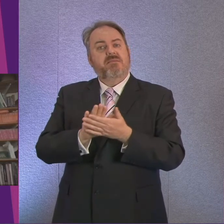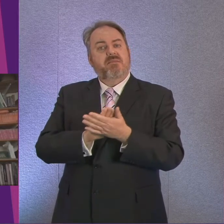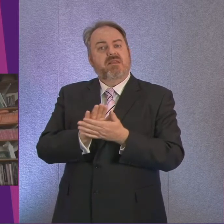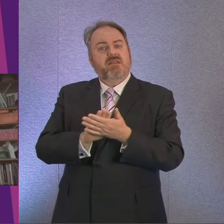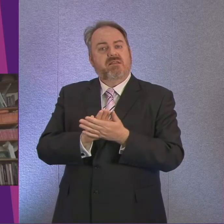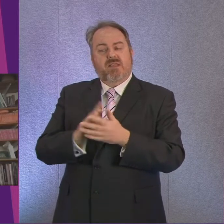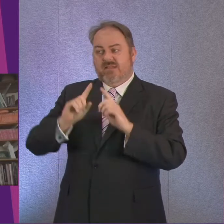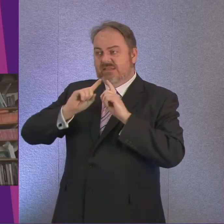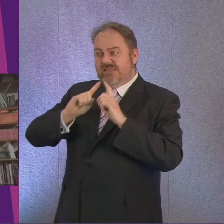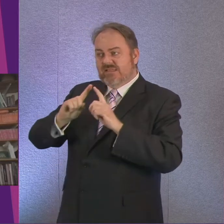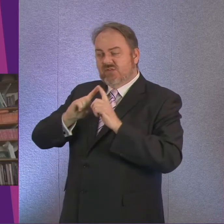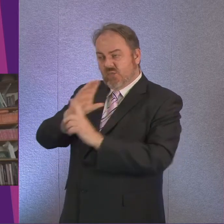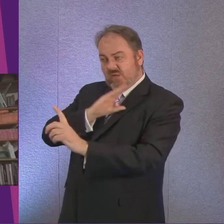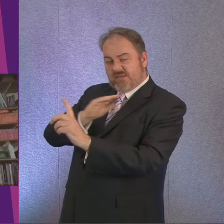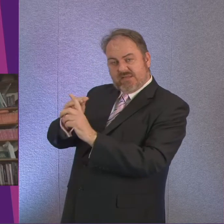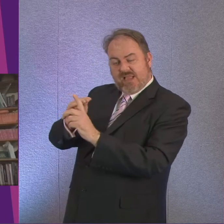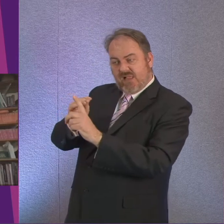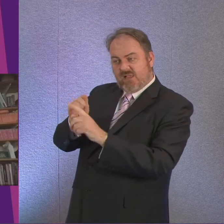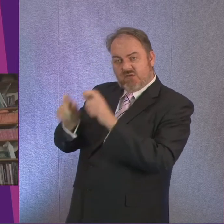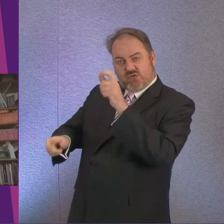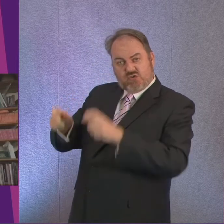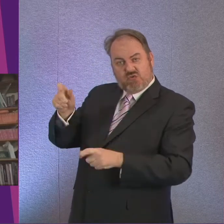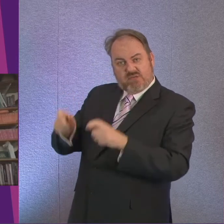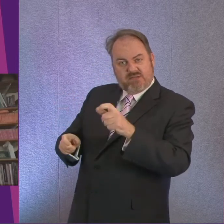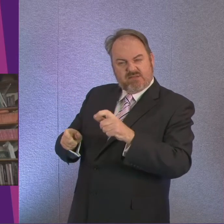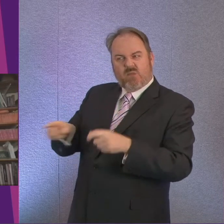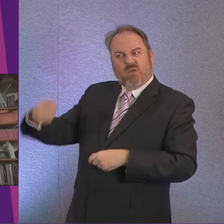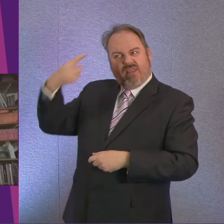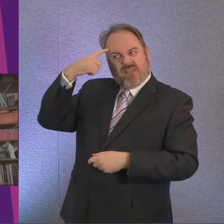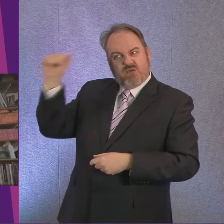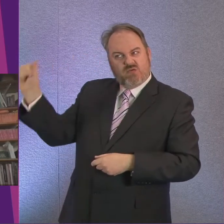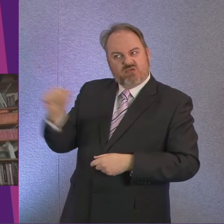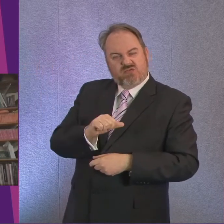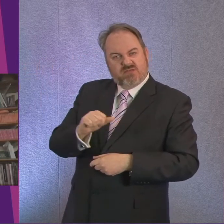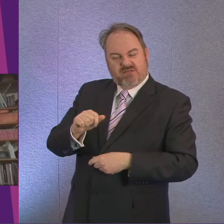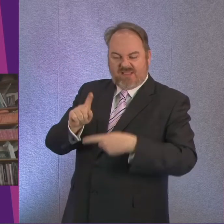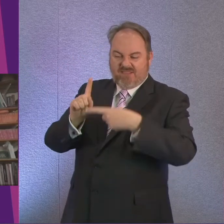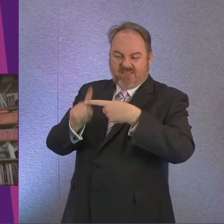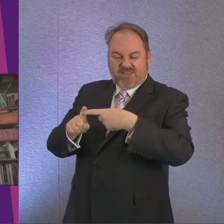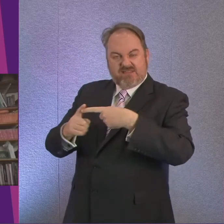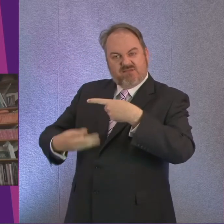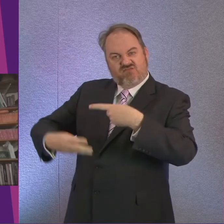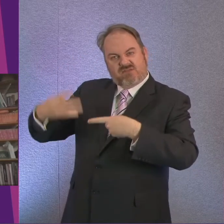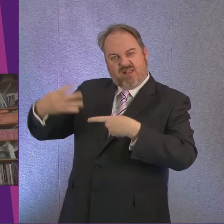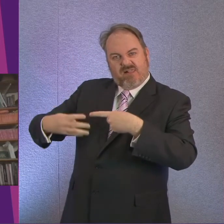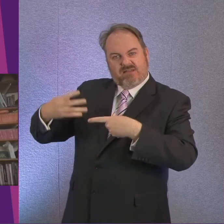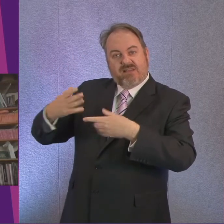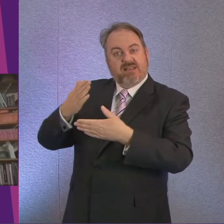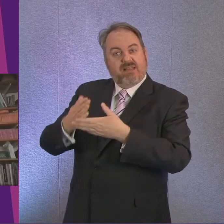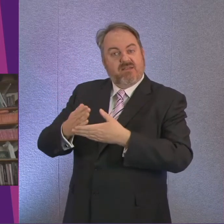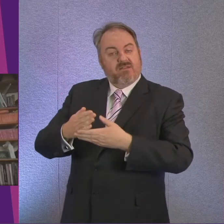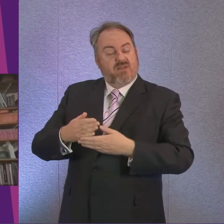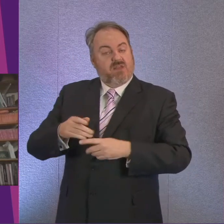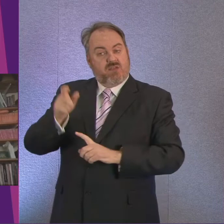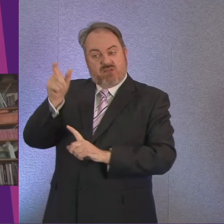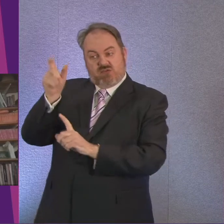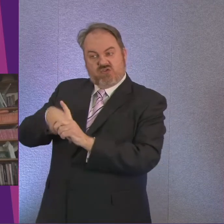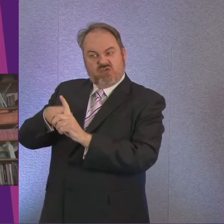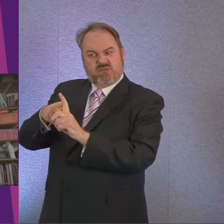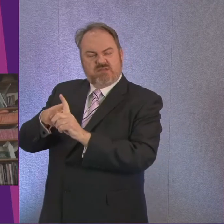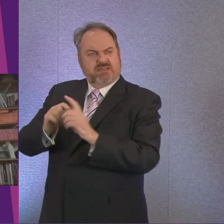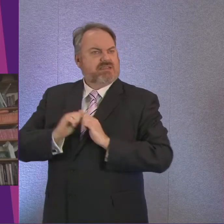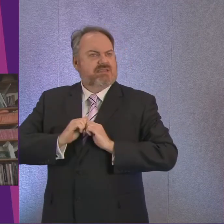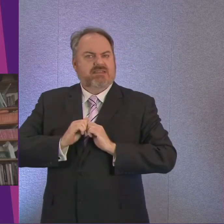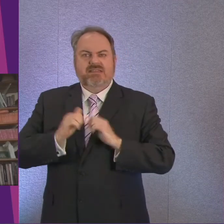in addition to the grade the SQA eventually issues? And will they be able to appeal their grade directly, even if their teacher and the SQA are